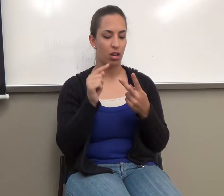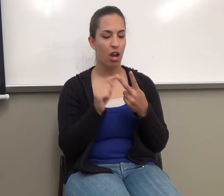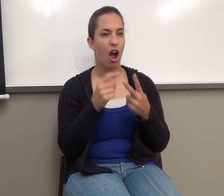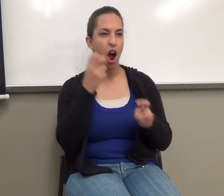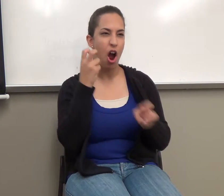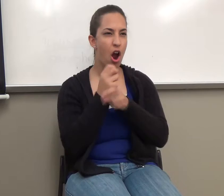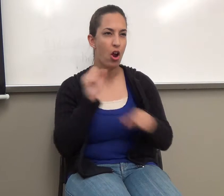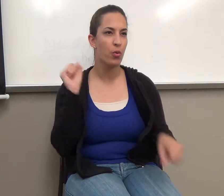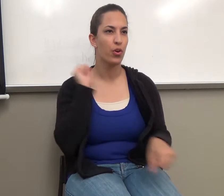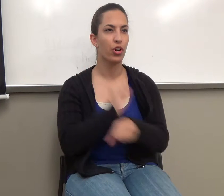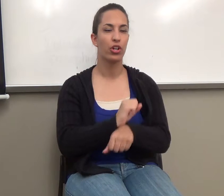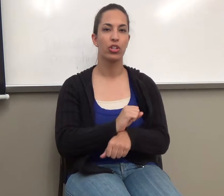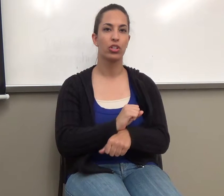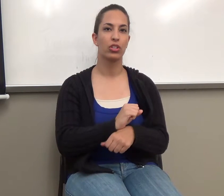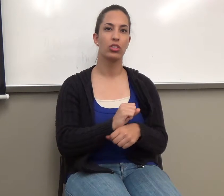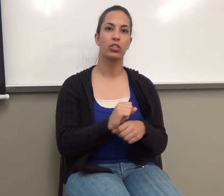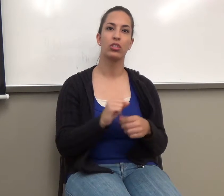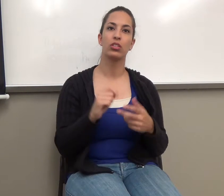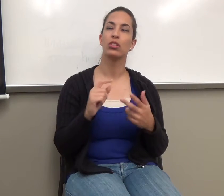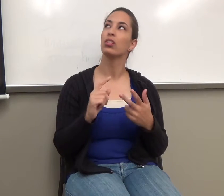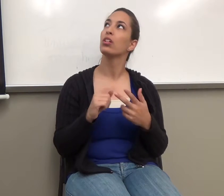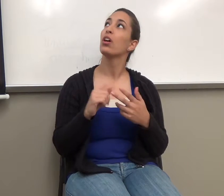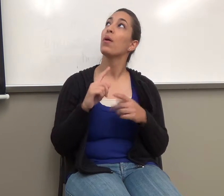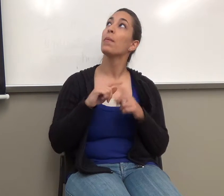But that's kind of another